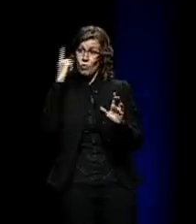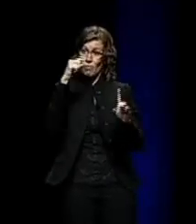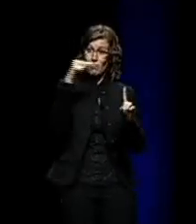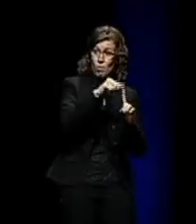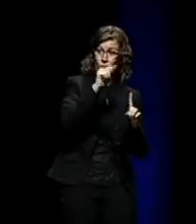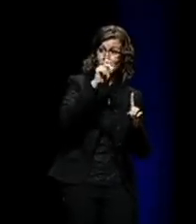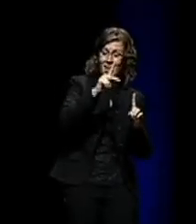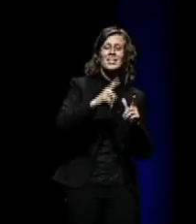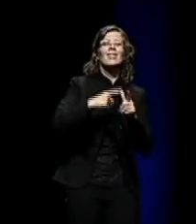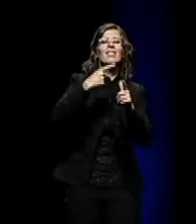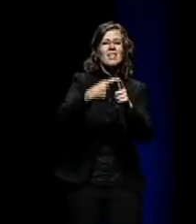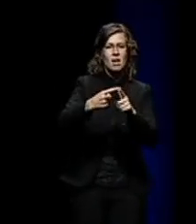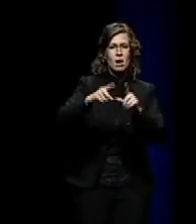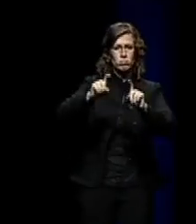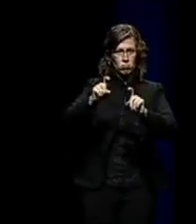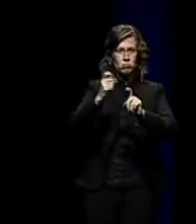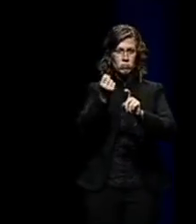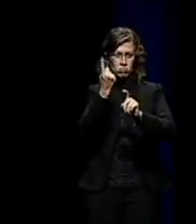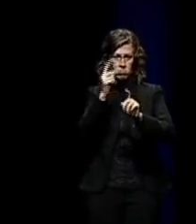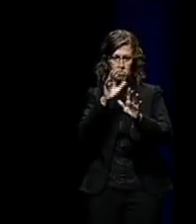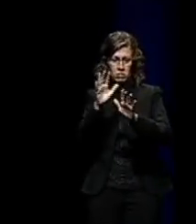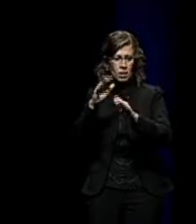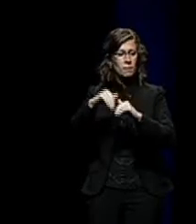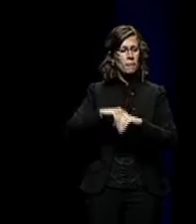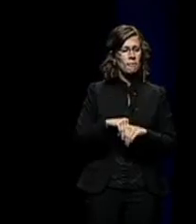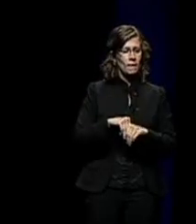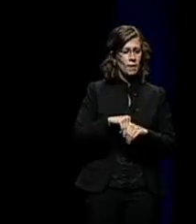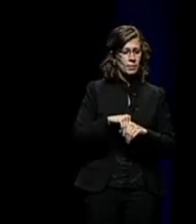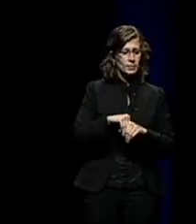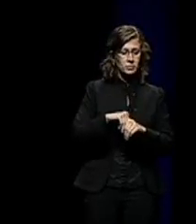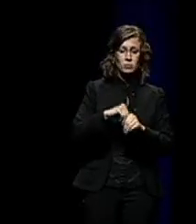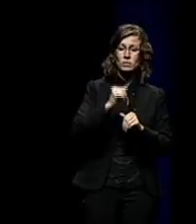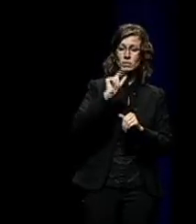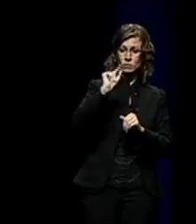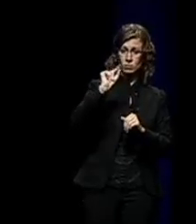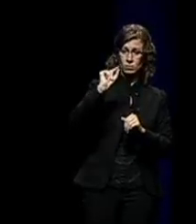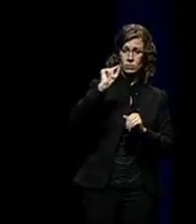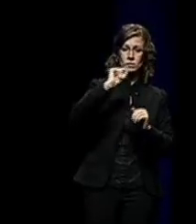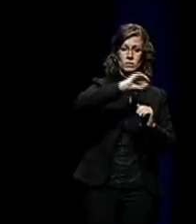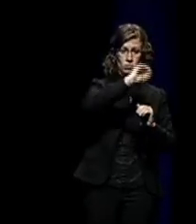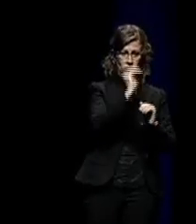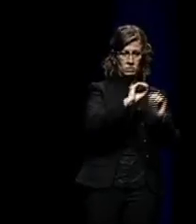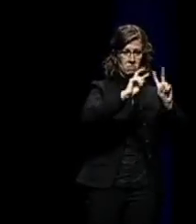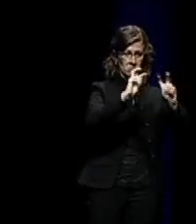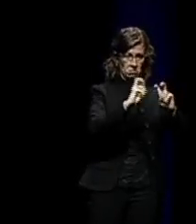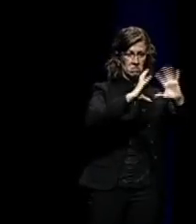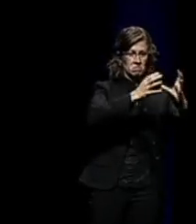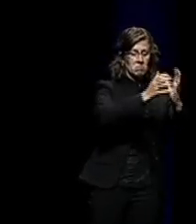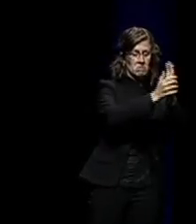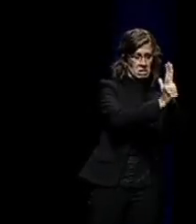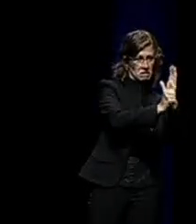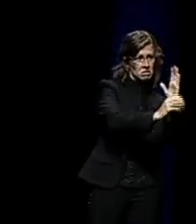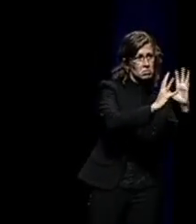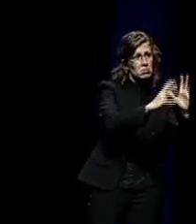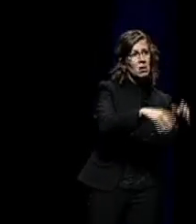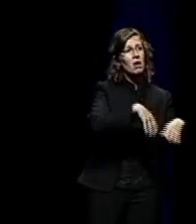20% of the assessment on these particular skills, 50% on these because these are more important, 10%